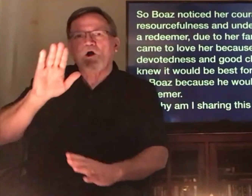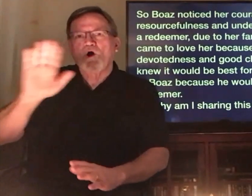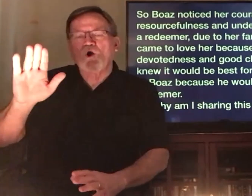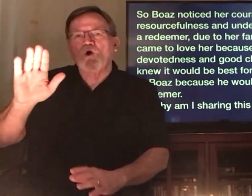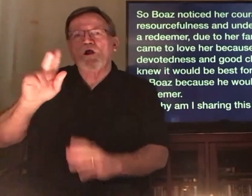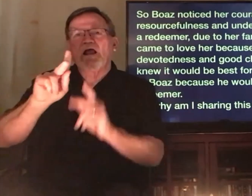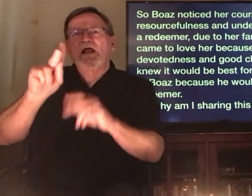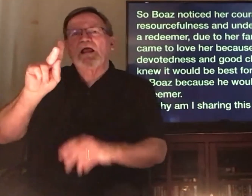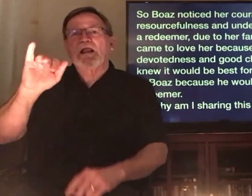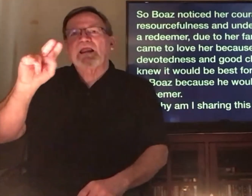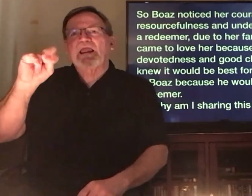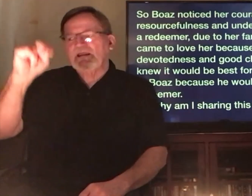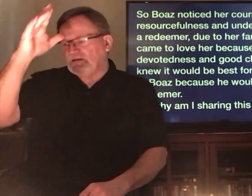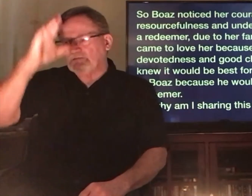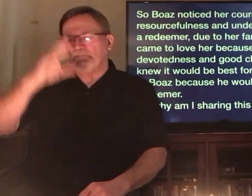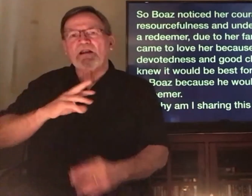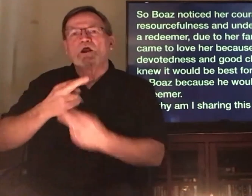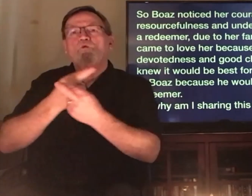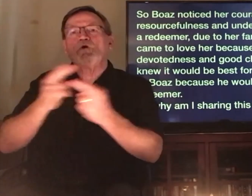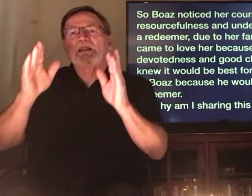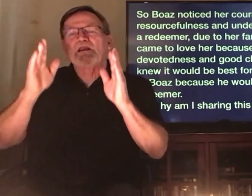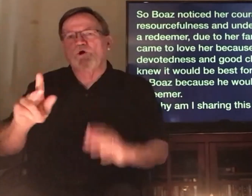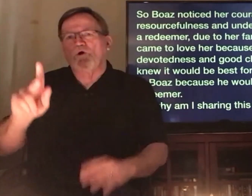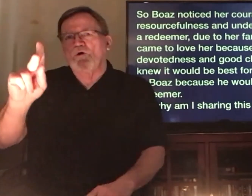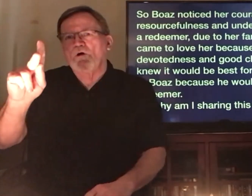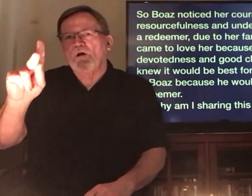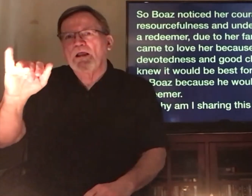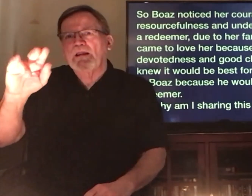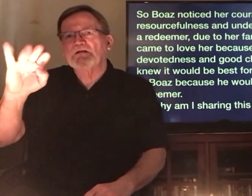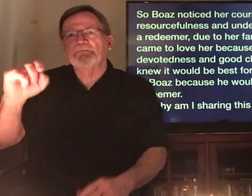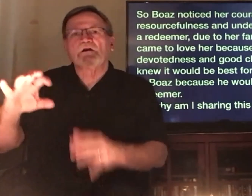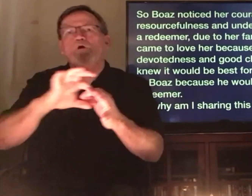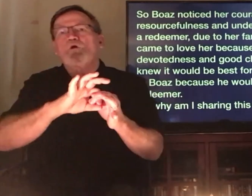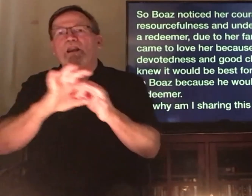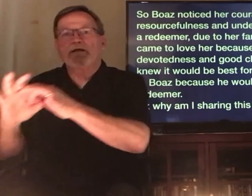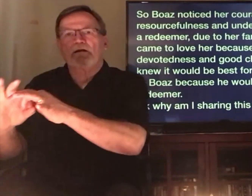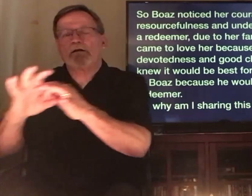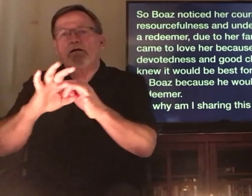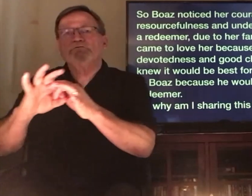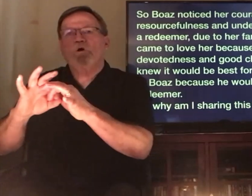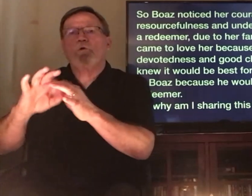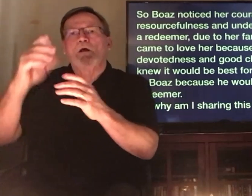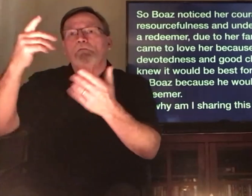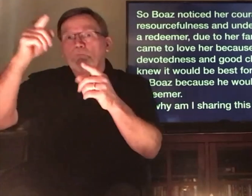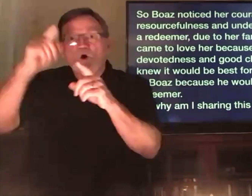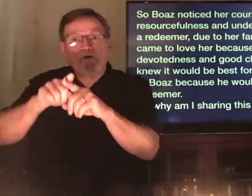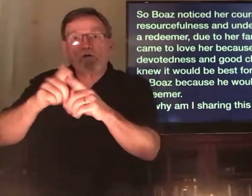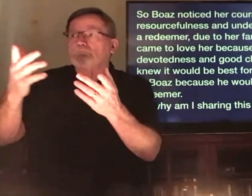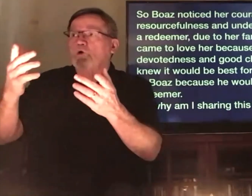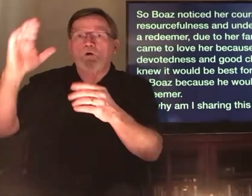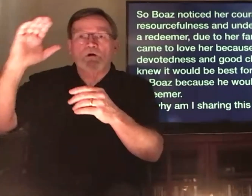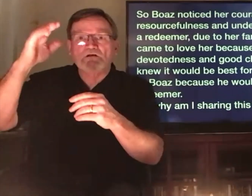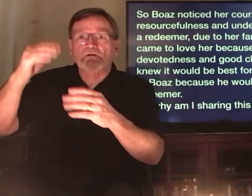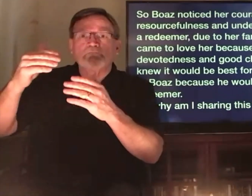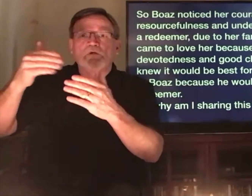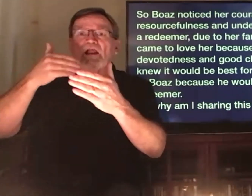chapter 1. So Naomi went back to Israel with Ruth. Then